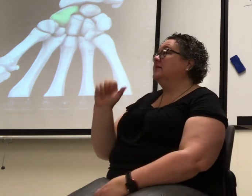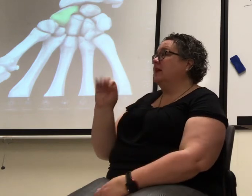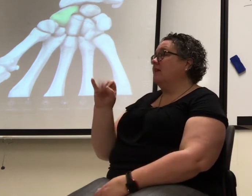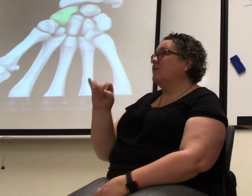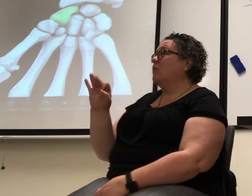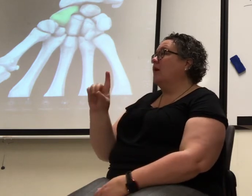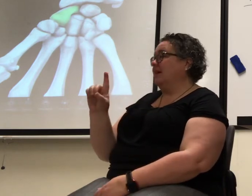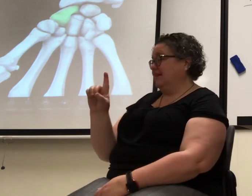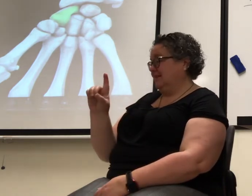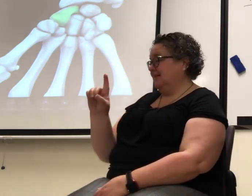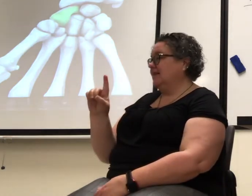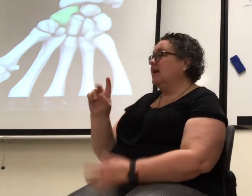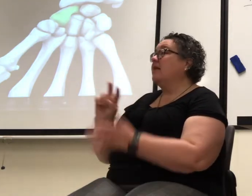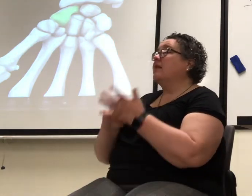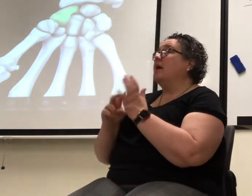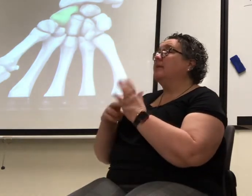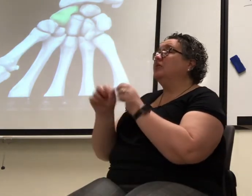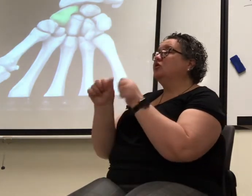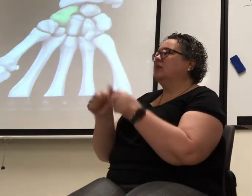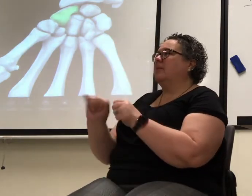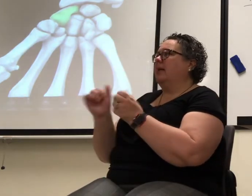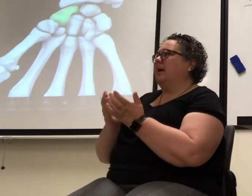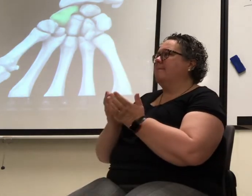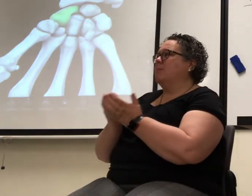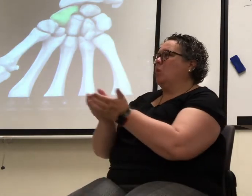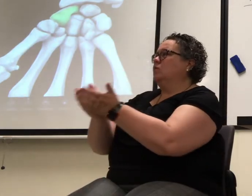Scaphoid means shaped like a boat.